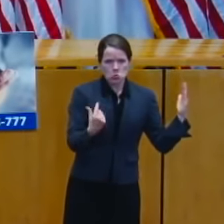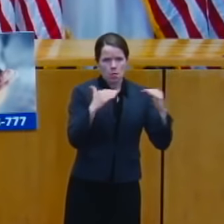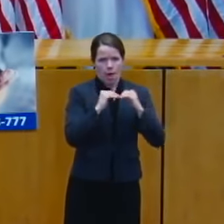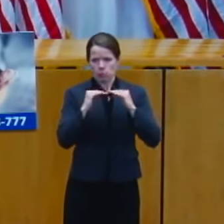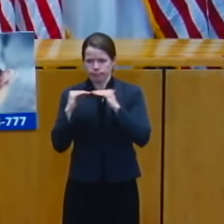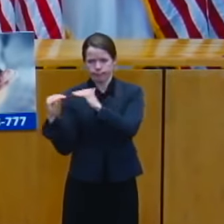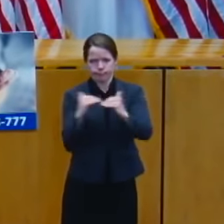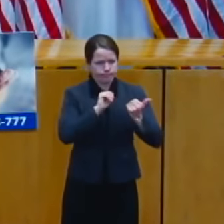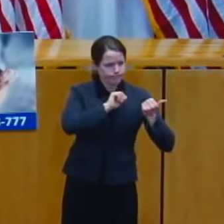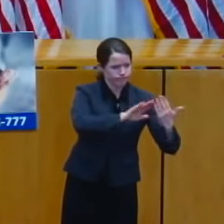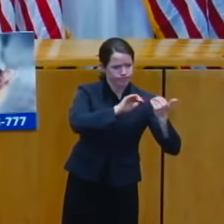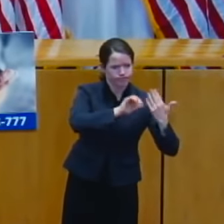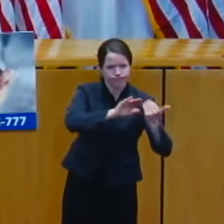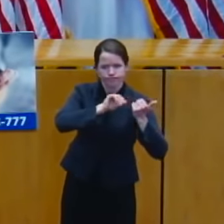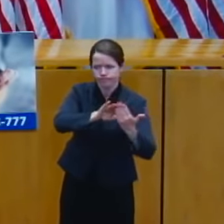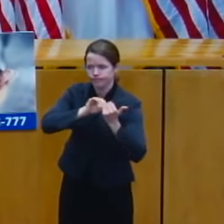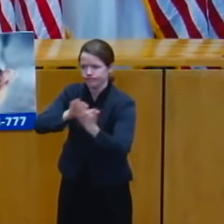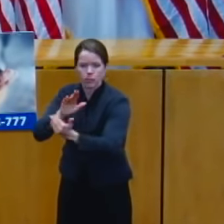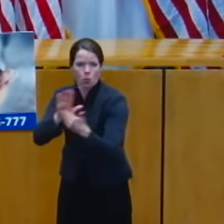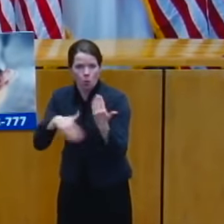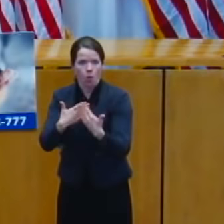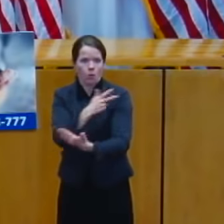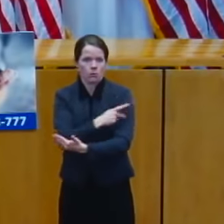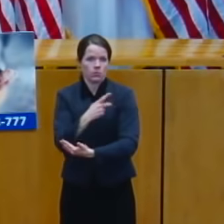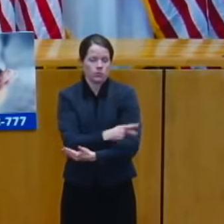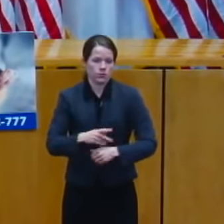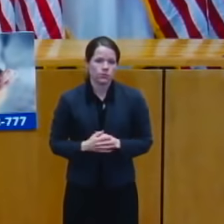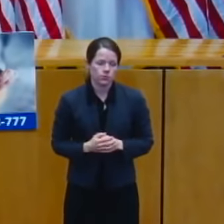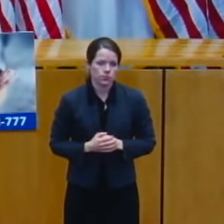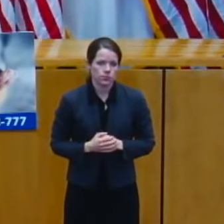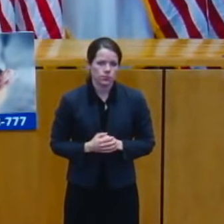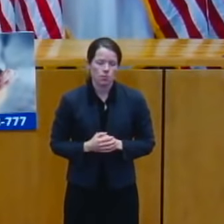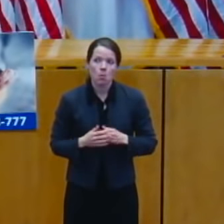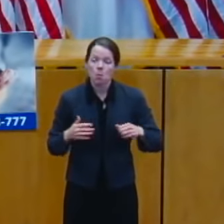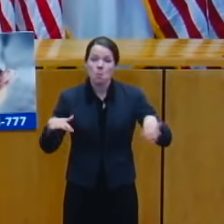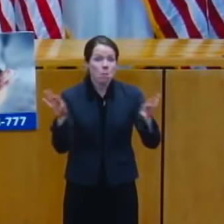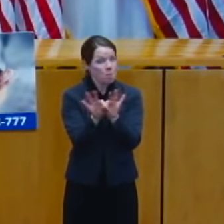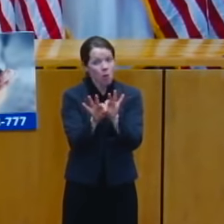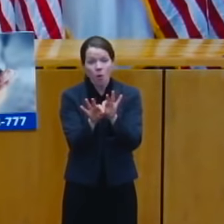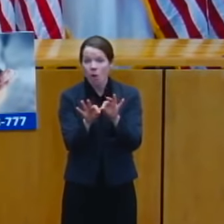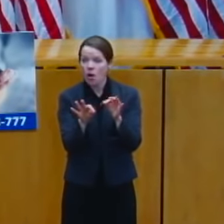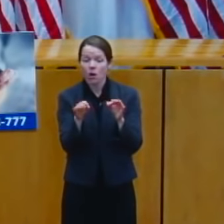our citizens to help them through this public health emergency.